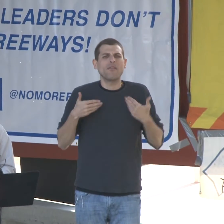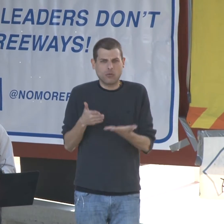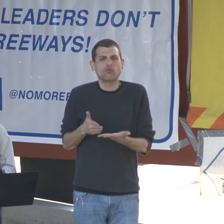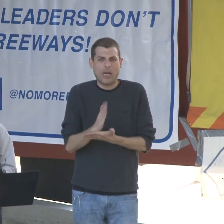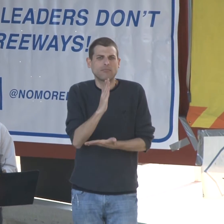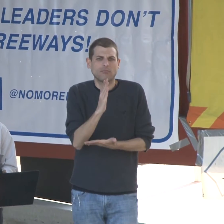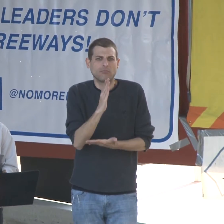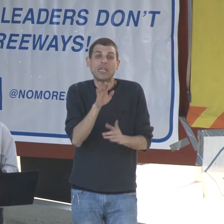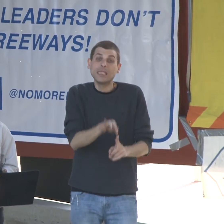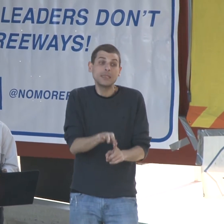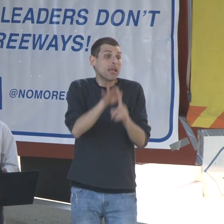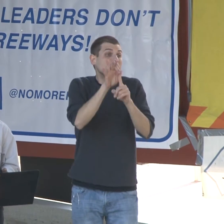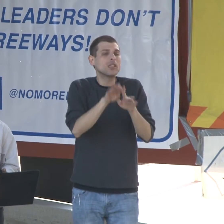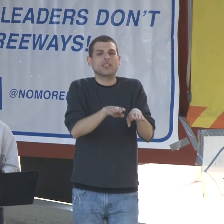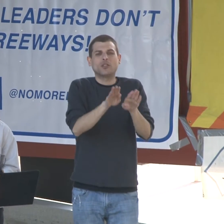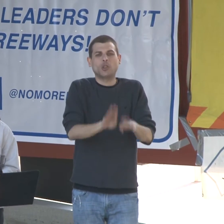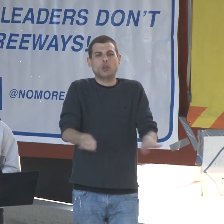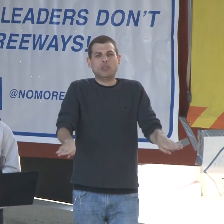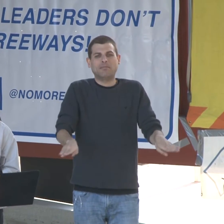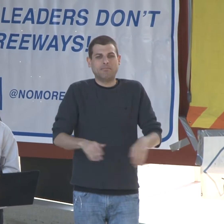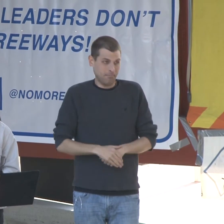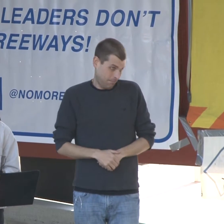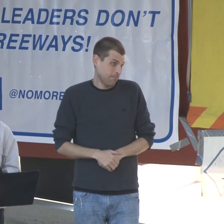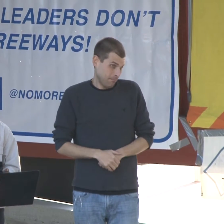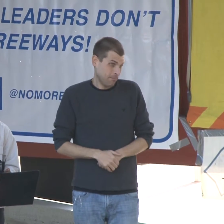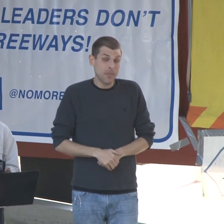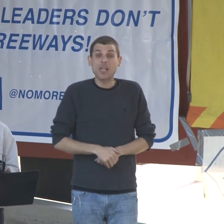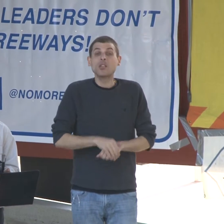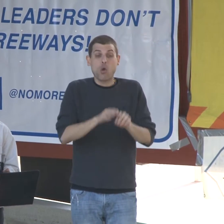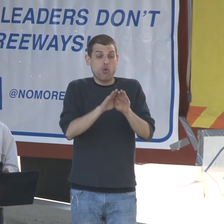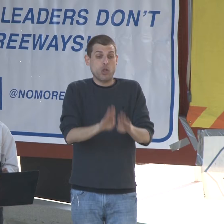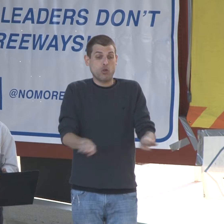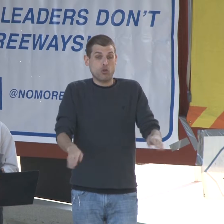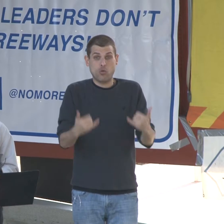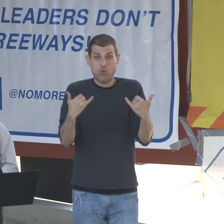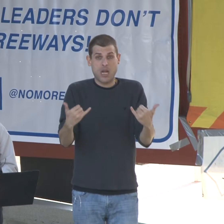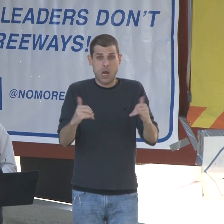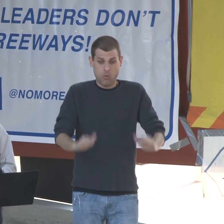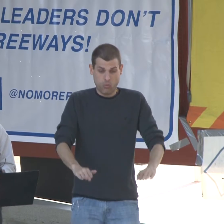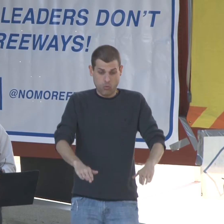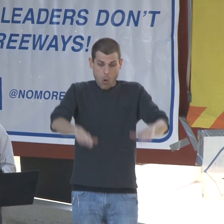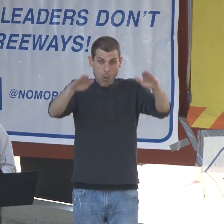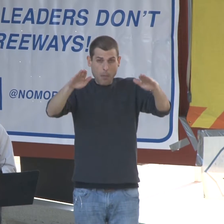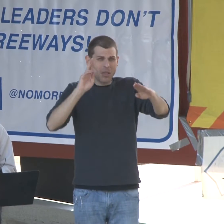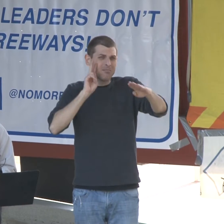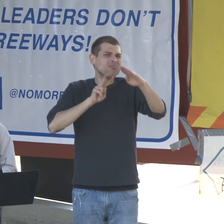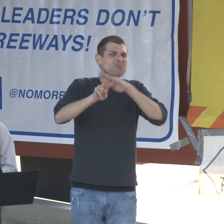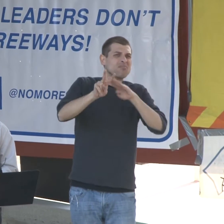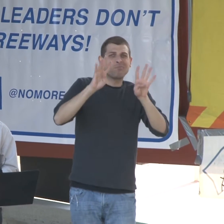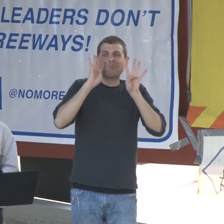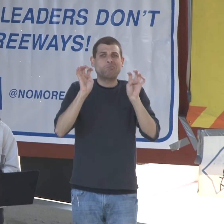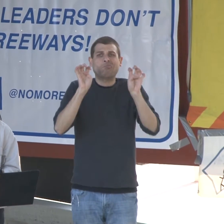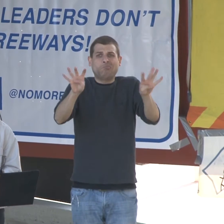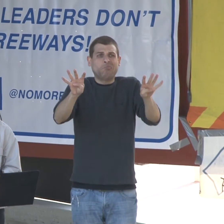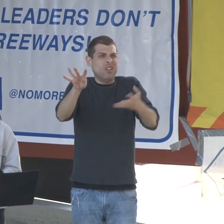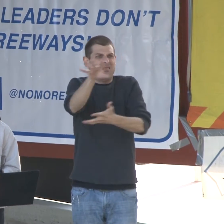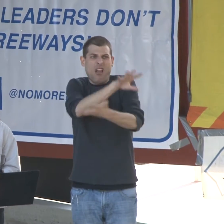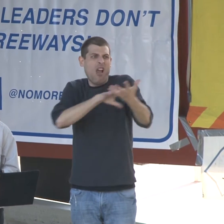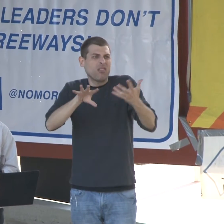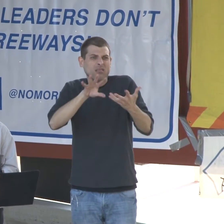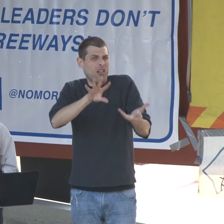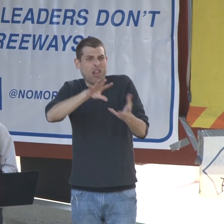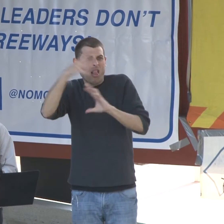especially children on this earth, the ones currently growing up with a world that's full of uncertainty and chaos. But clean